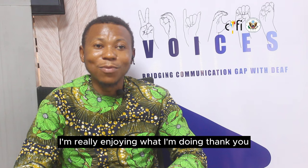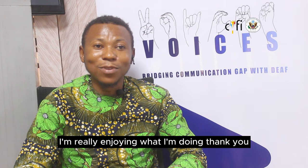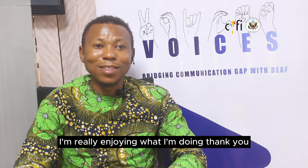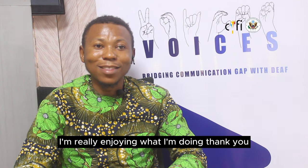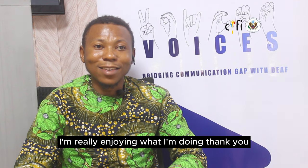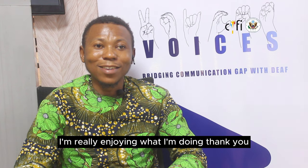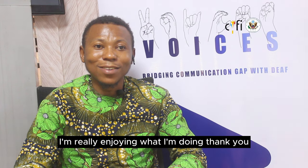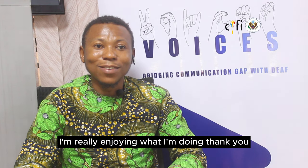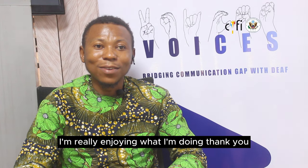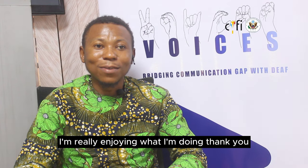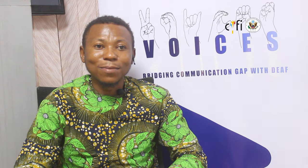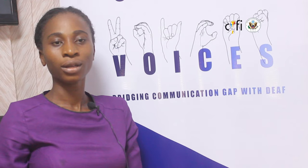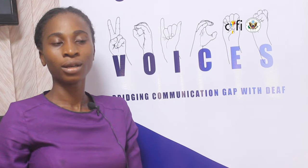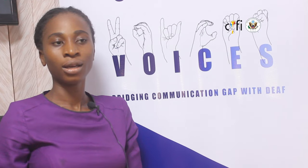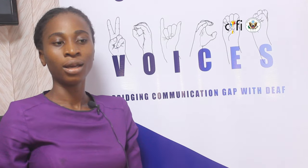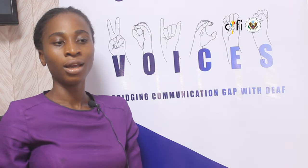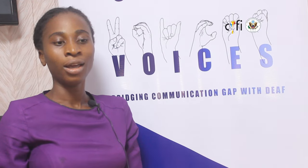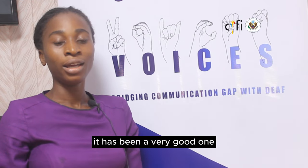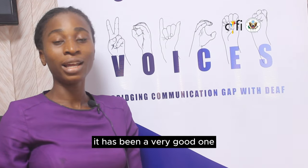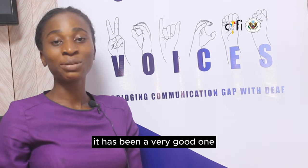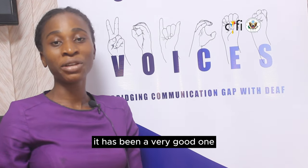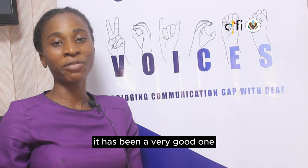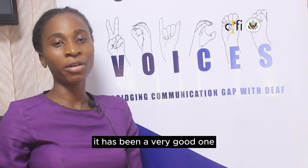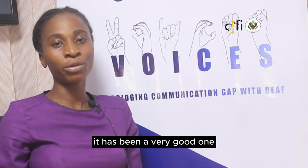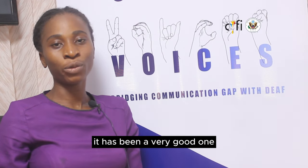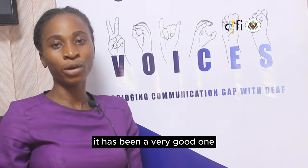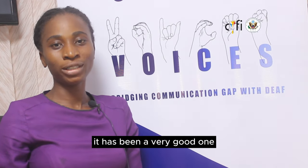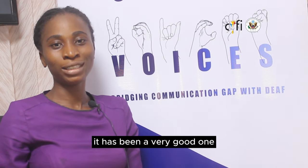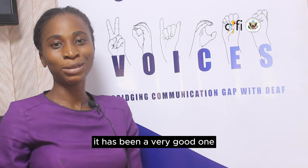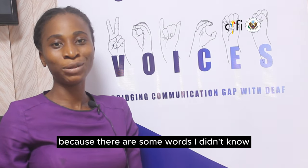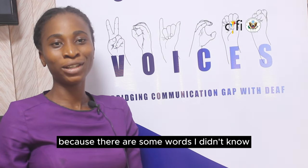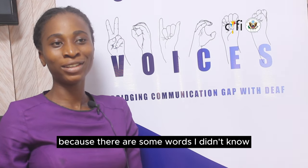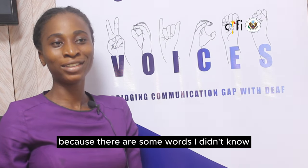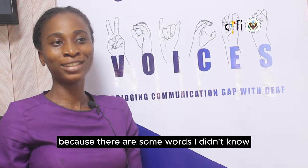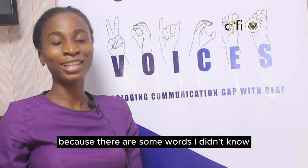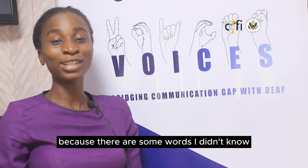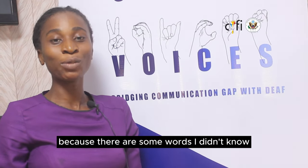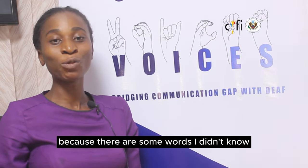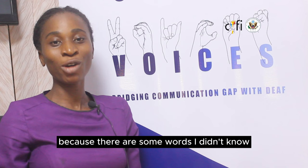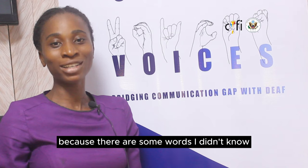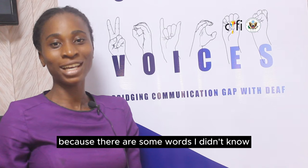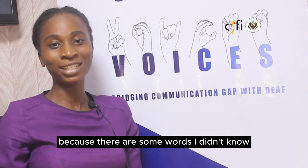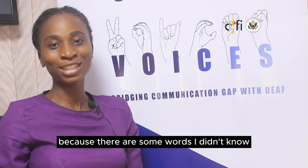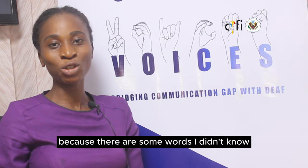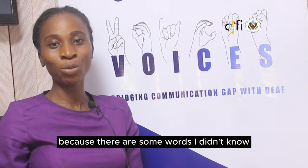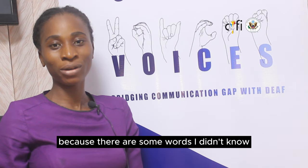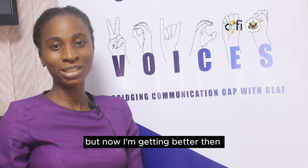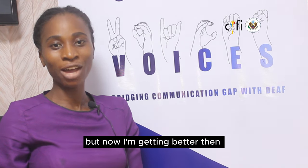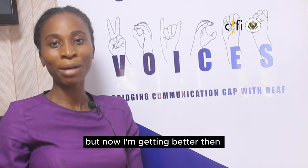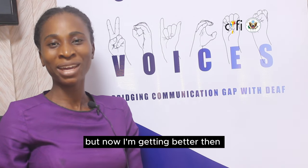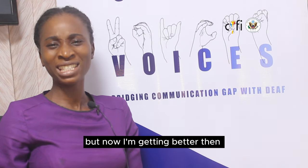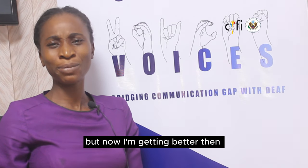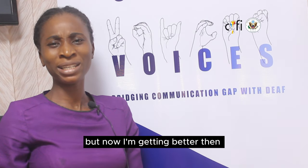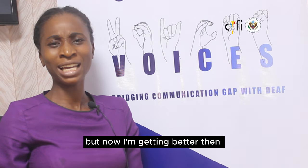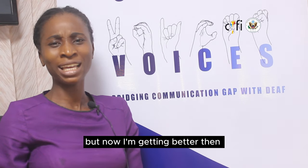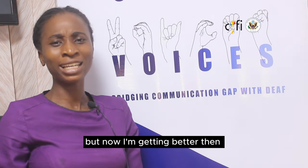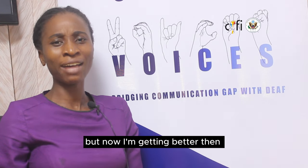doing. Thank you. It has been a very good one because there are some words I didn't know, but now I'm getting better. Then having